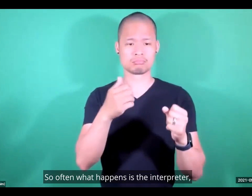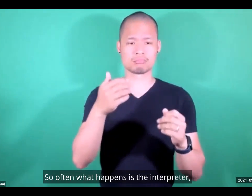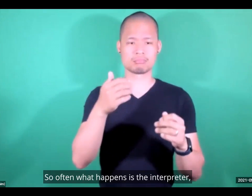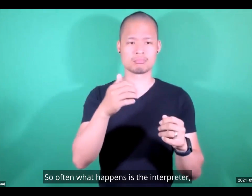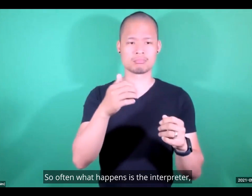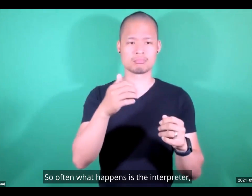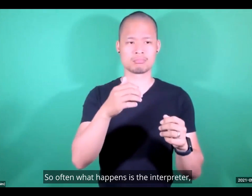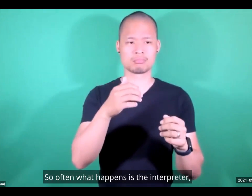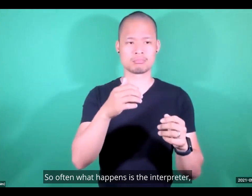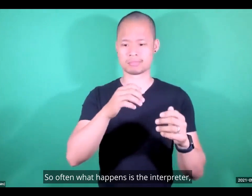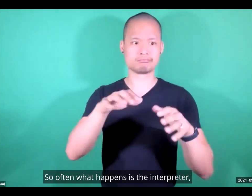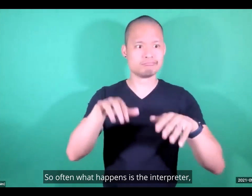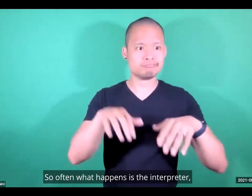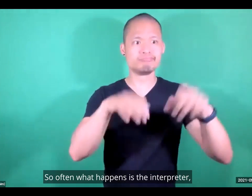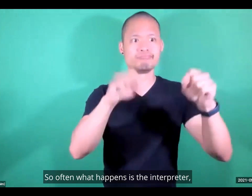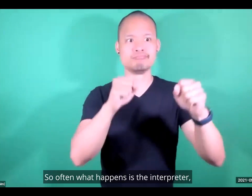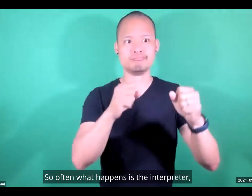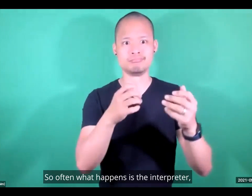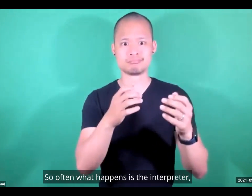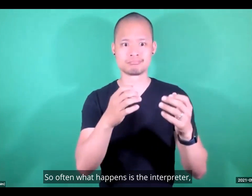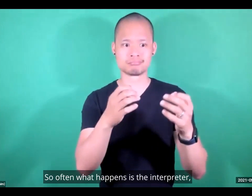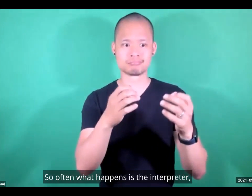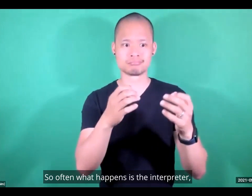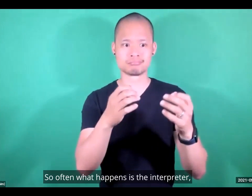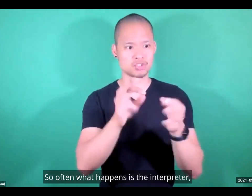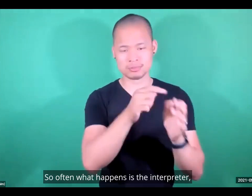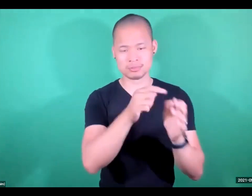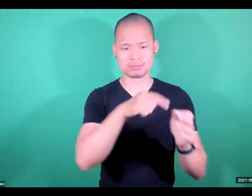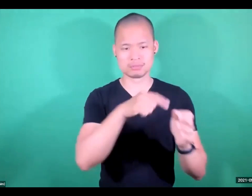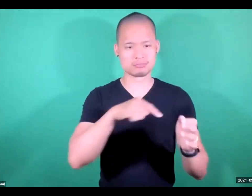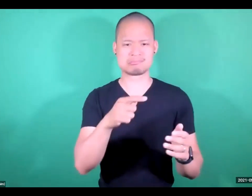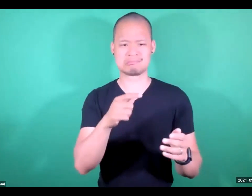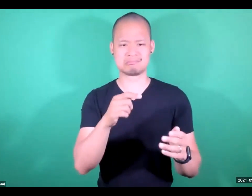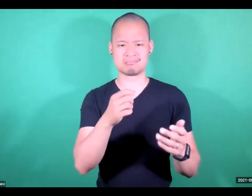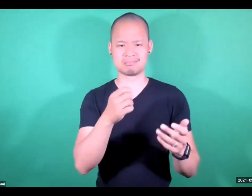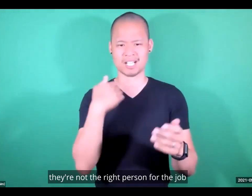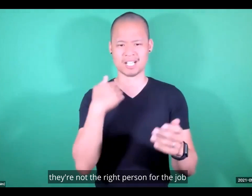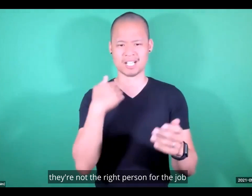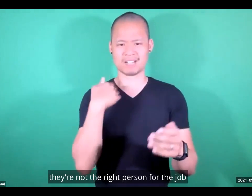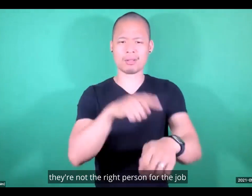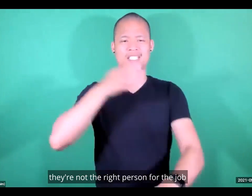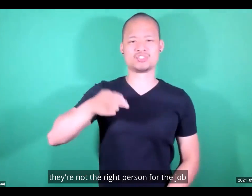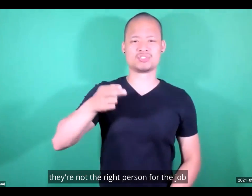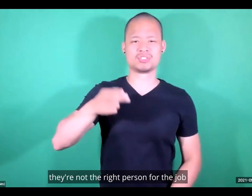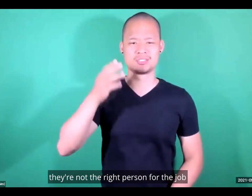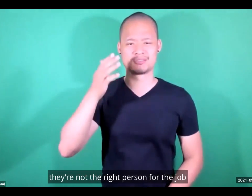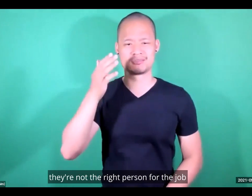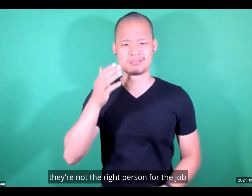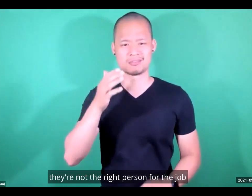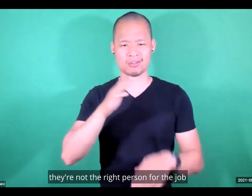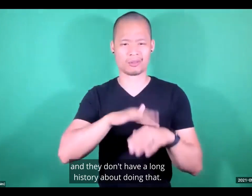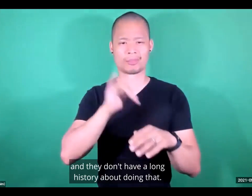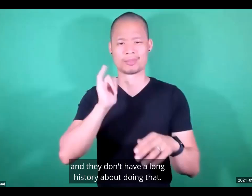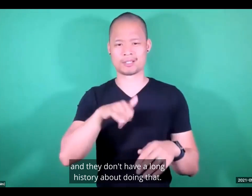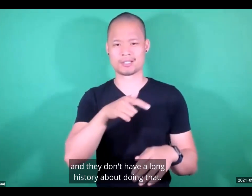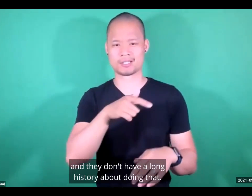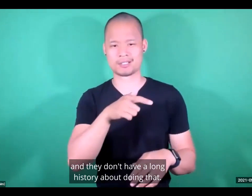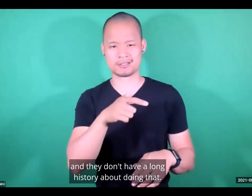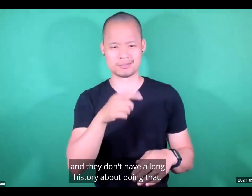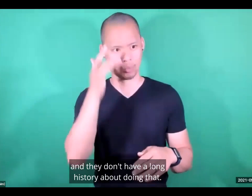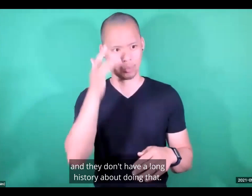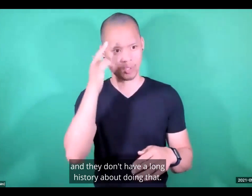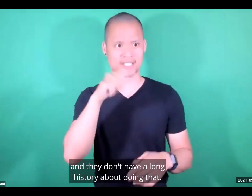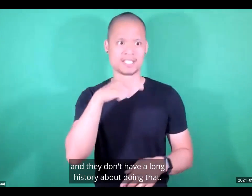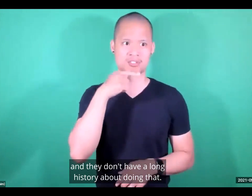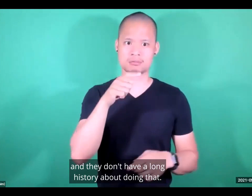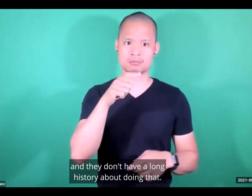So often what happens is the interpreter, they're not the right person for the job, and they don't